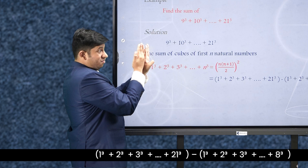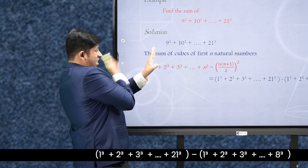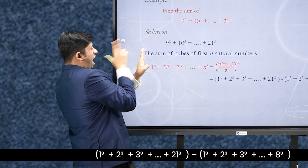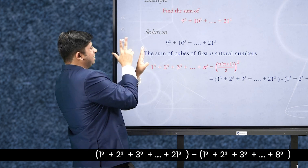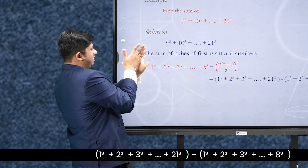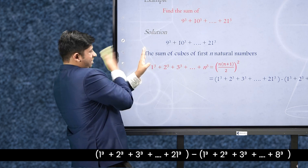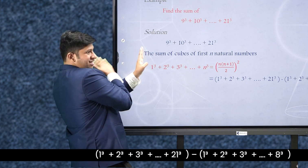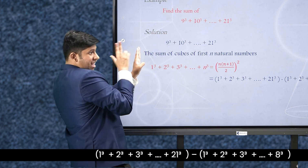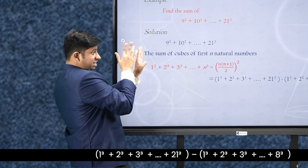on plus 21 cube